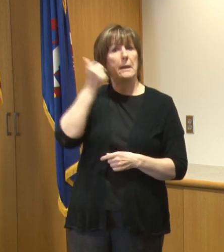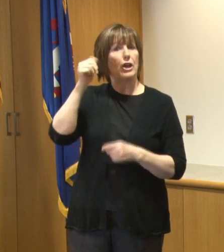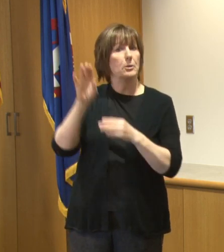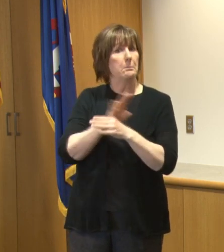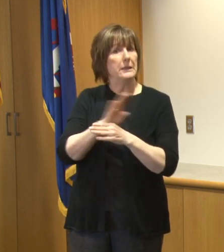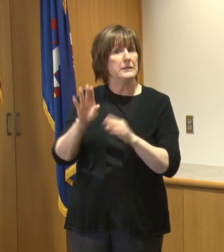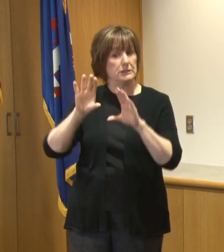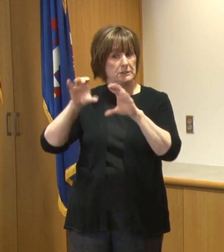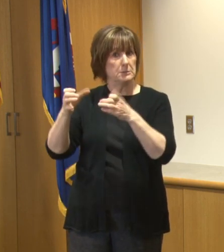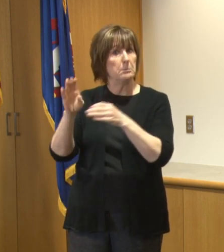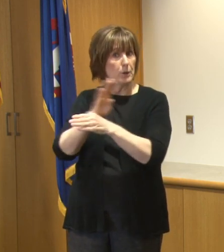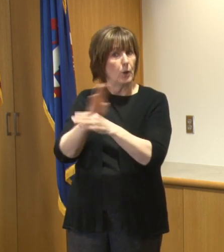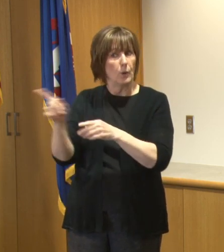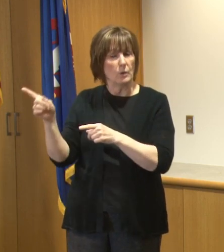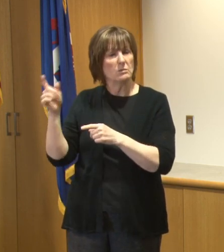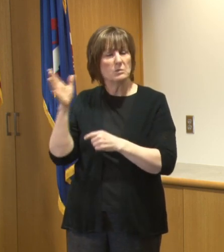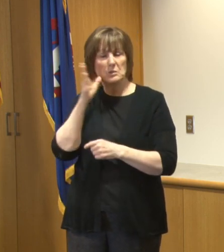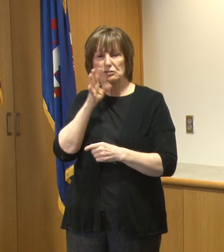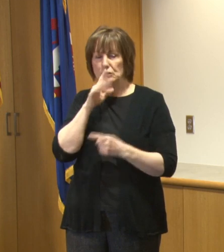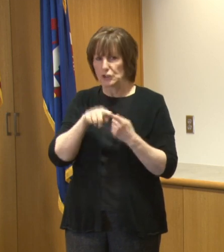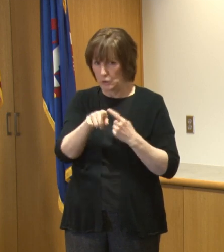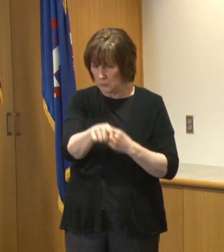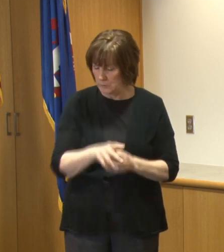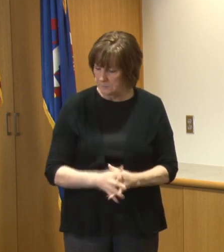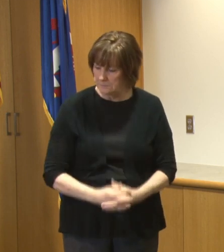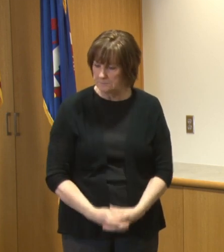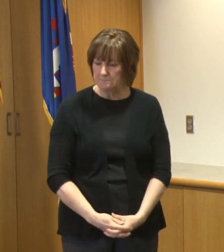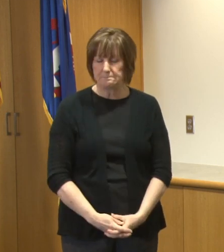is ready to talk to you about that.